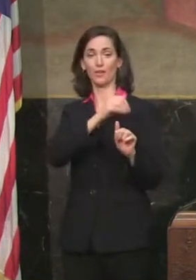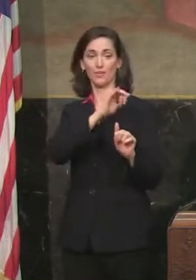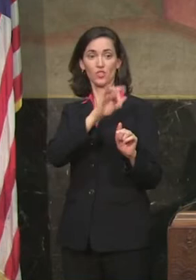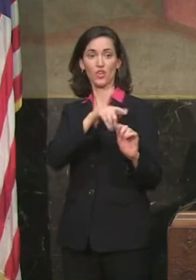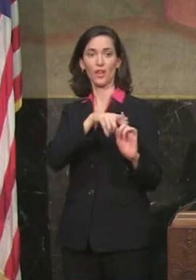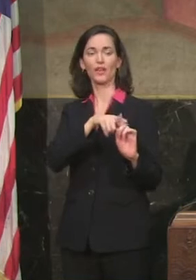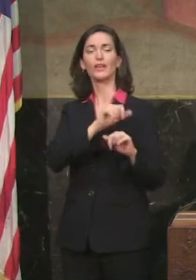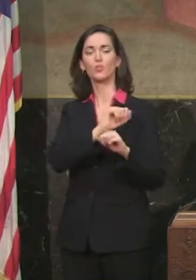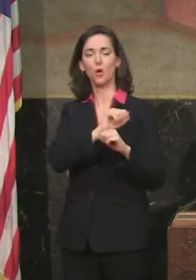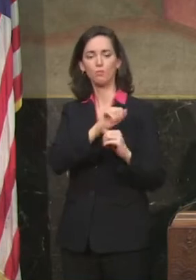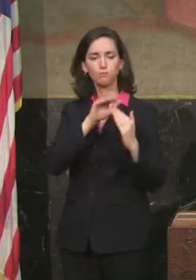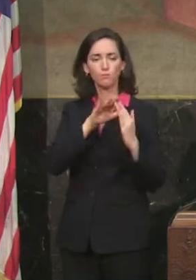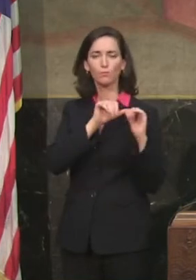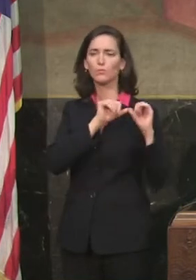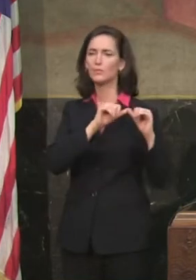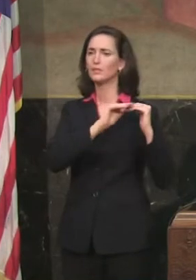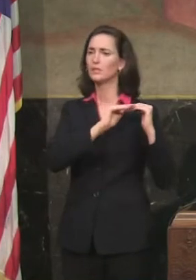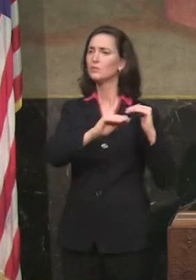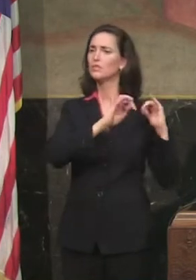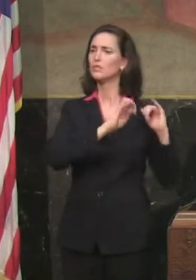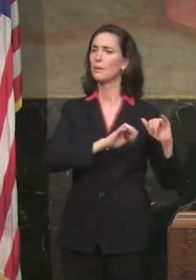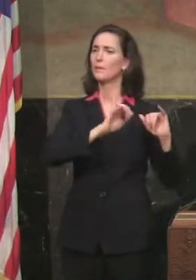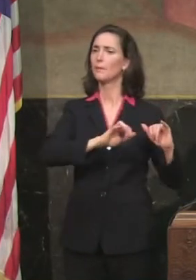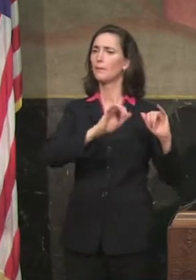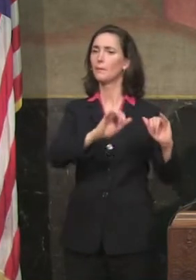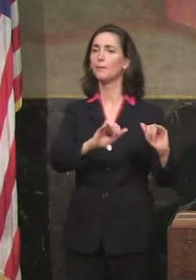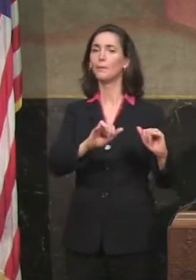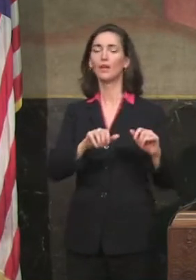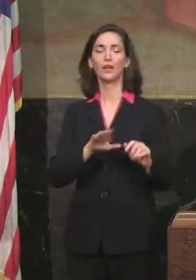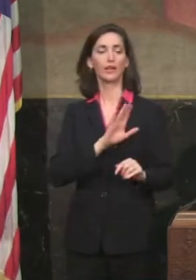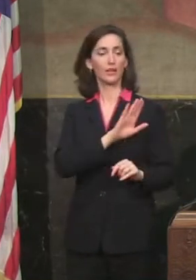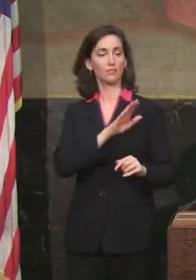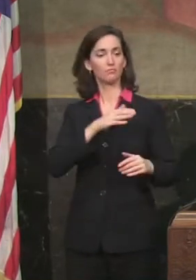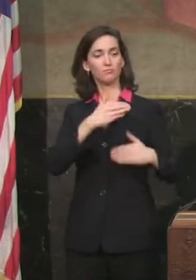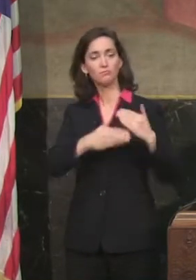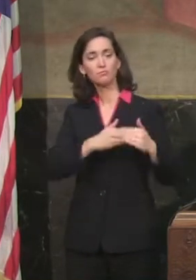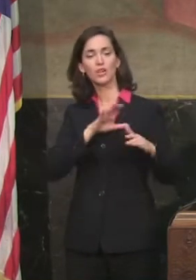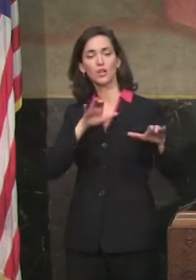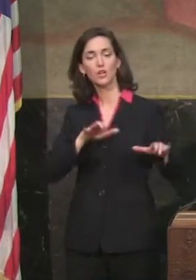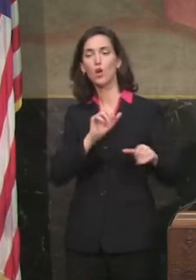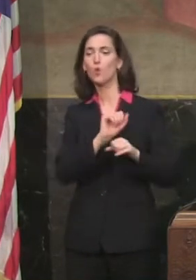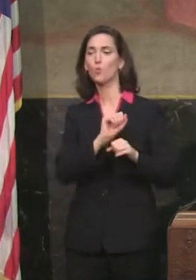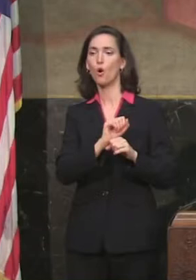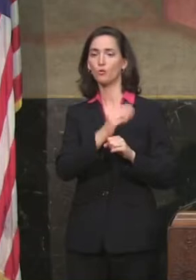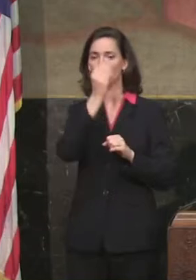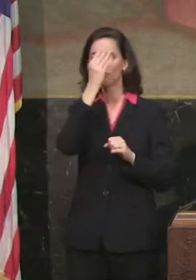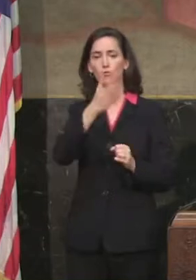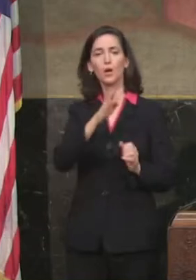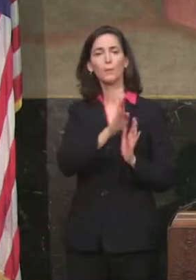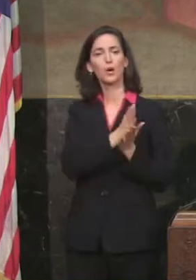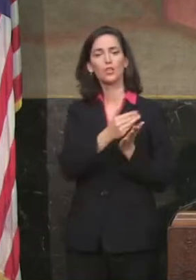here and the very honest, straightforward way that he presents the budget.